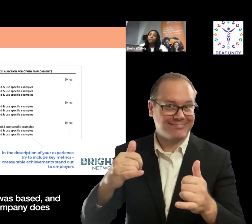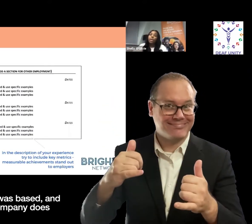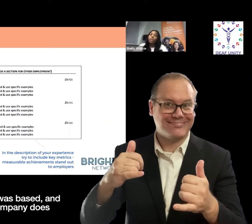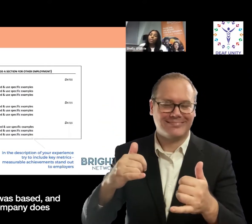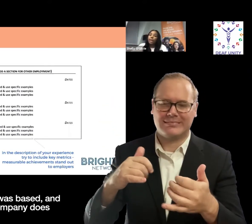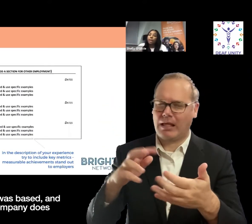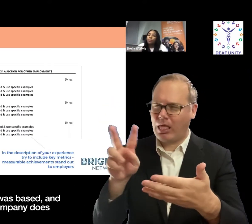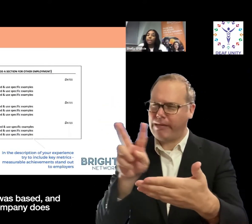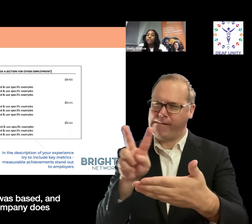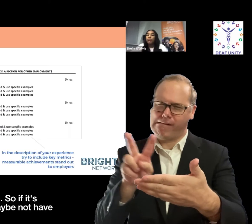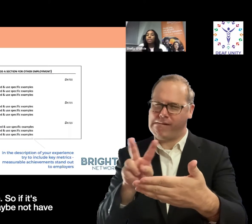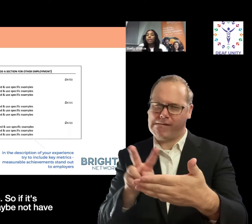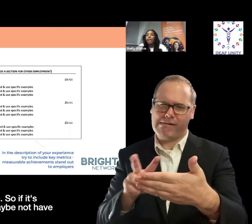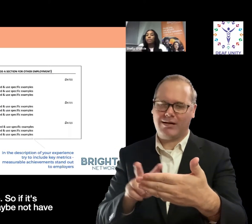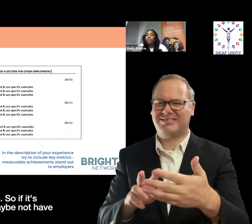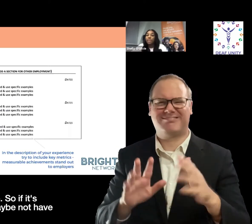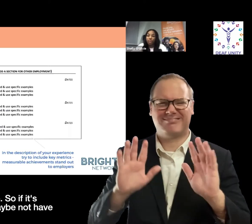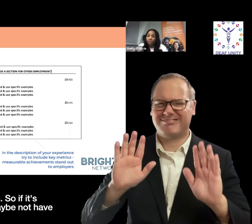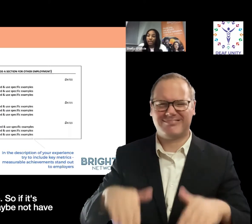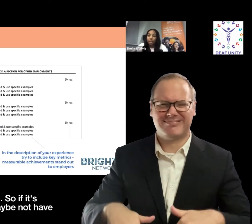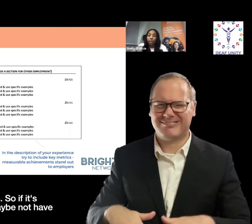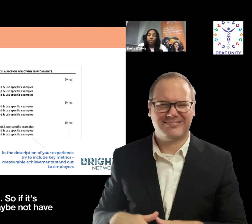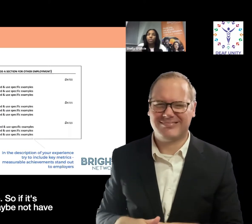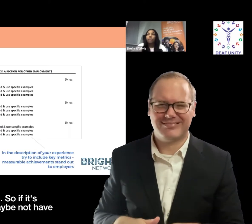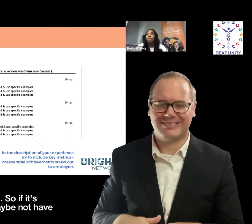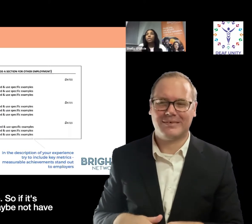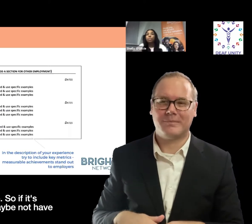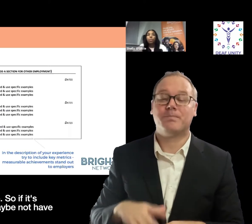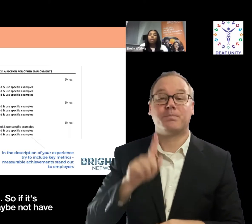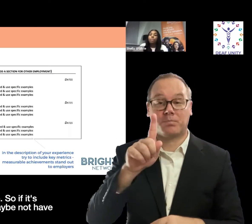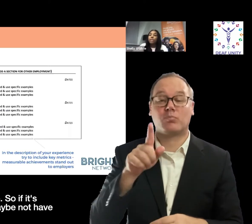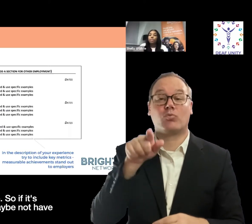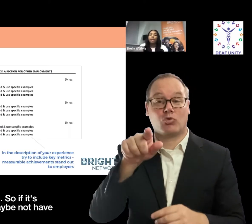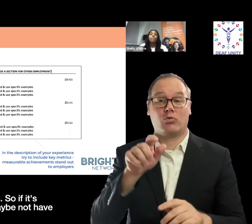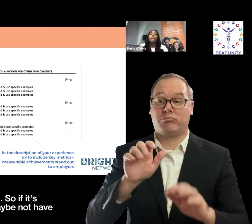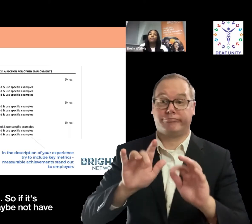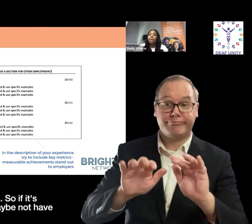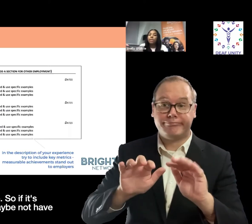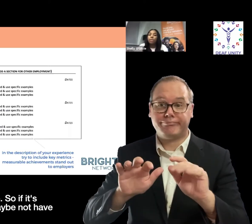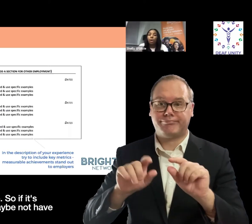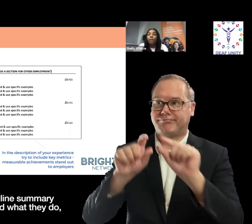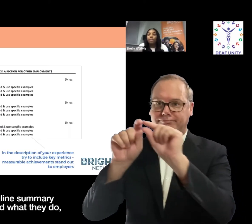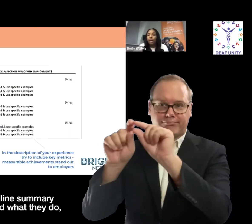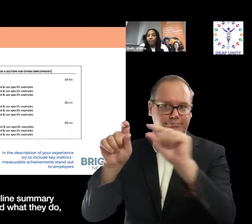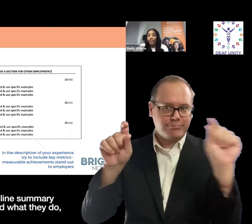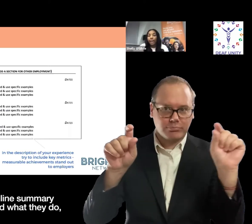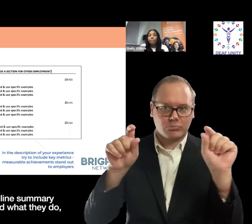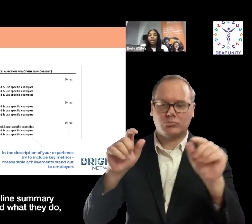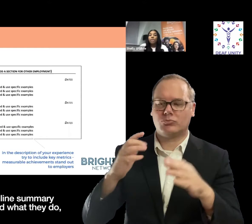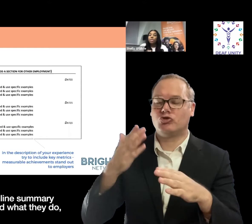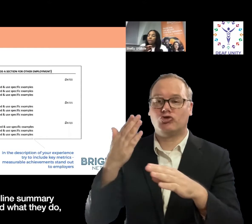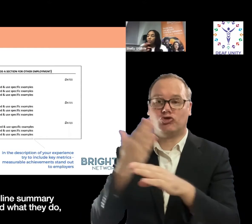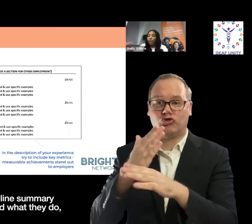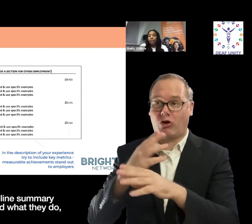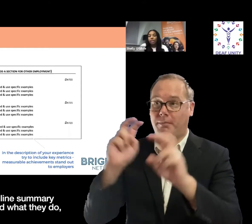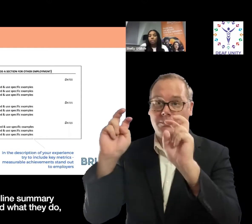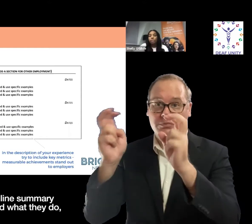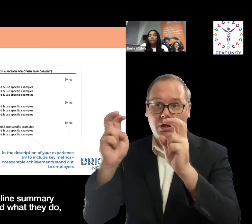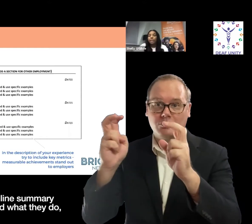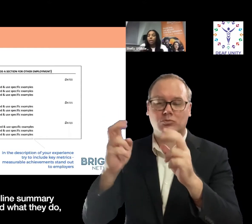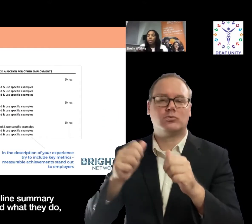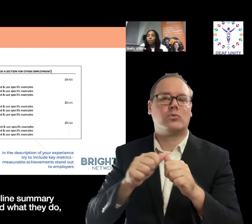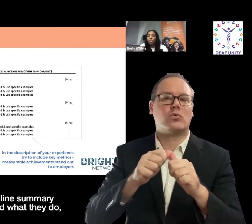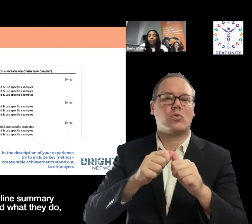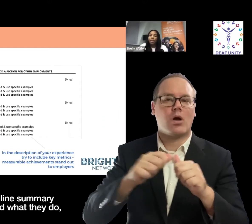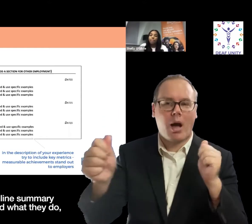1-line summary of what that company does, if it's not particularly well known. So if it's a smaller boutique firm and they maybe not have heard of that name, just give a quick line summary